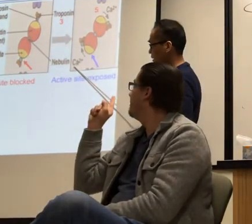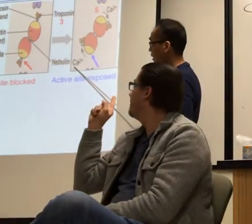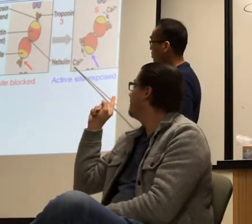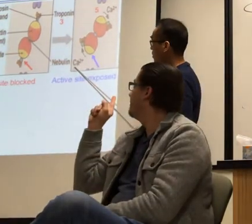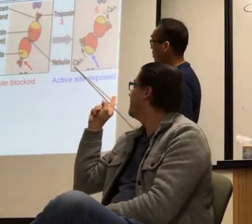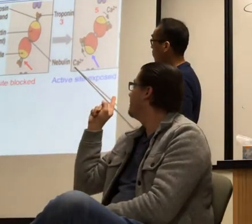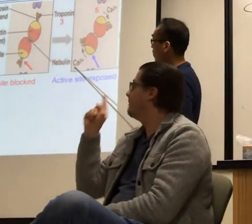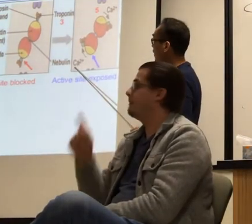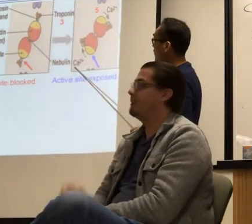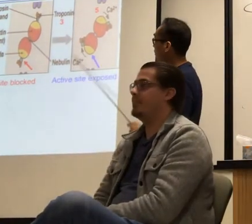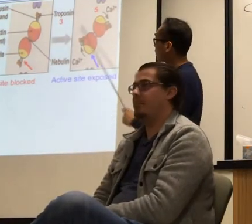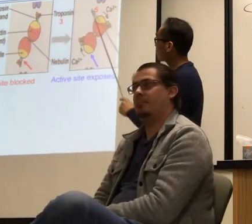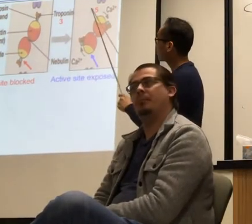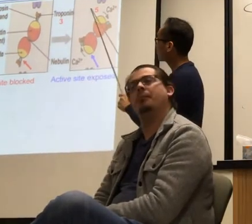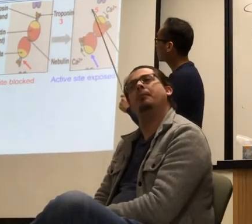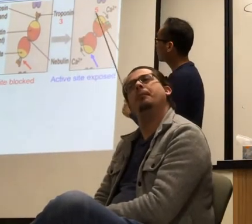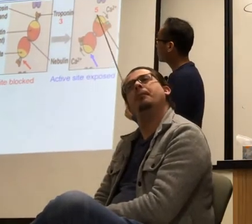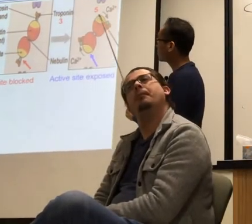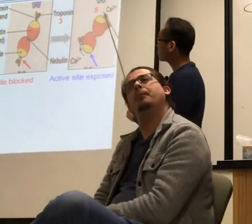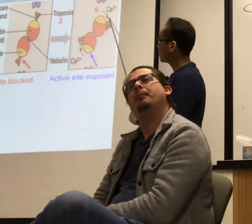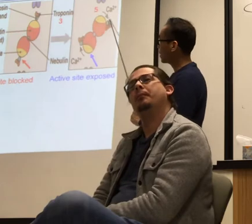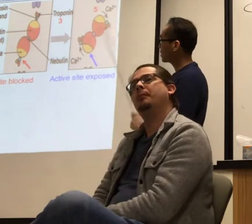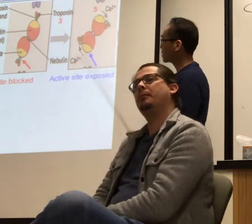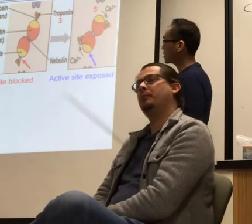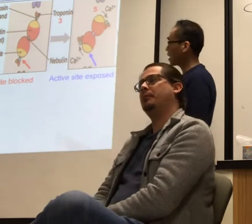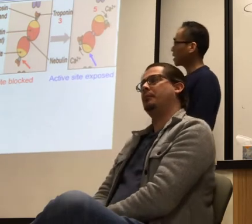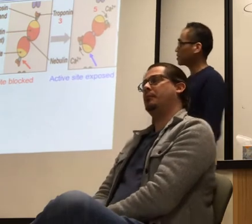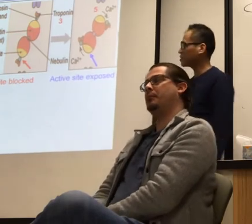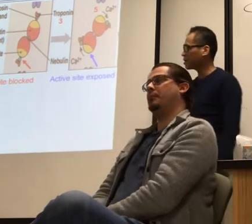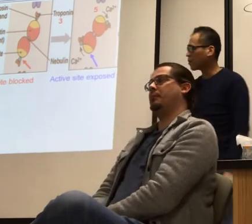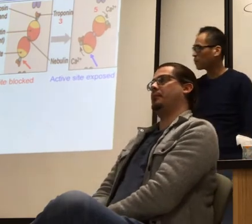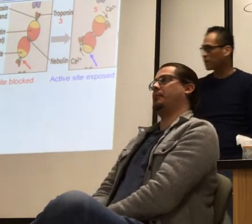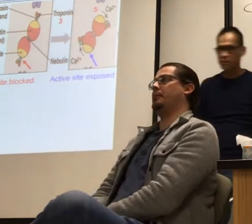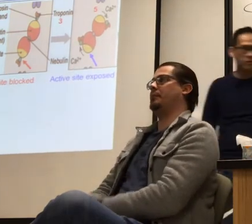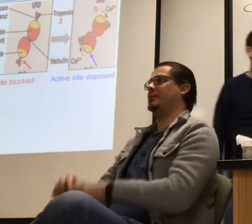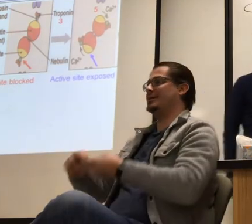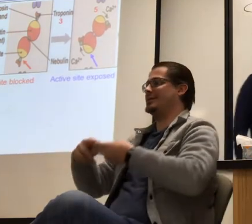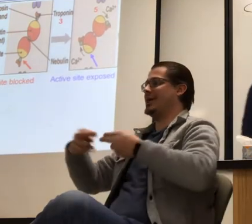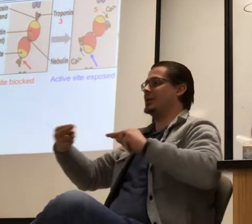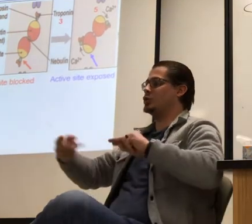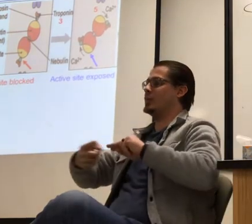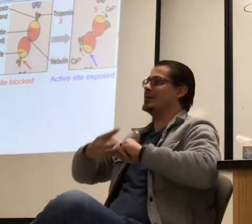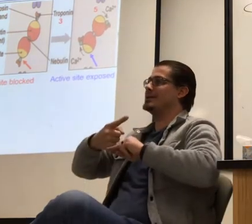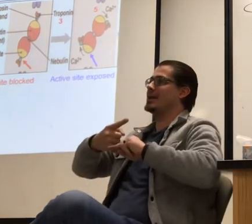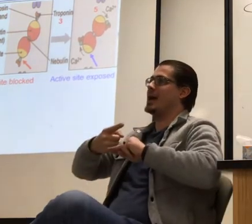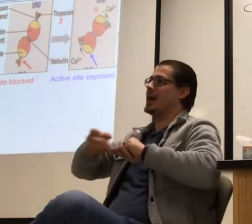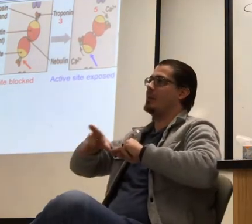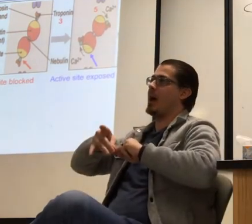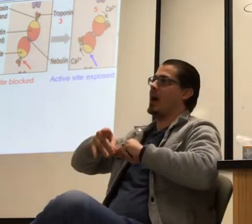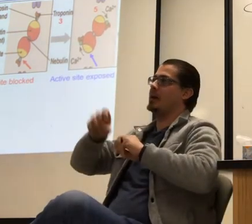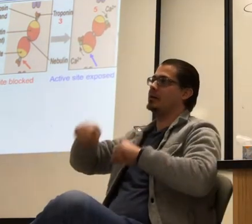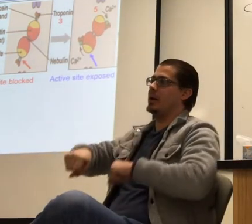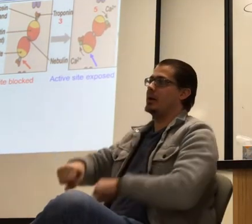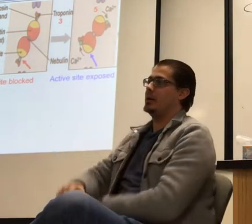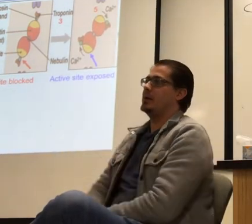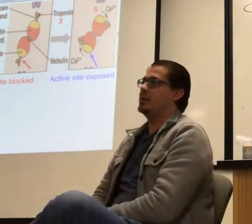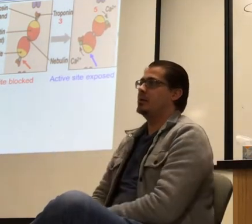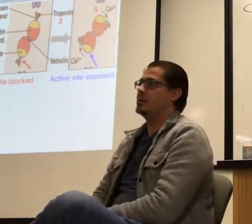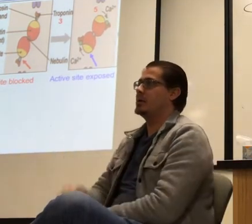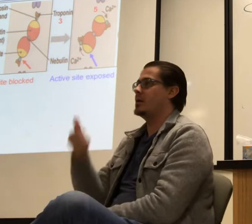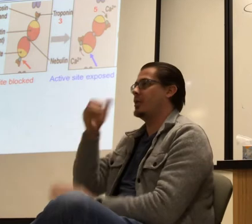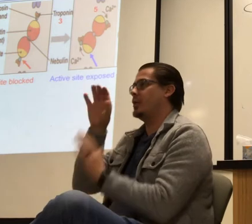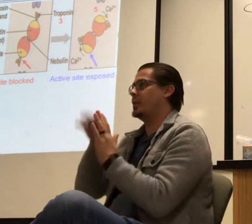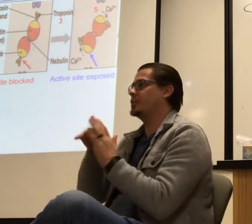kind of illustrate calcium, number five there. Just sweeping it to the side. Just another picture to look at to help you understand